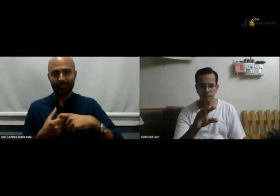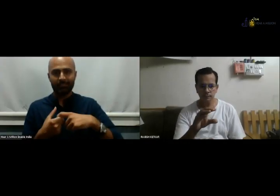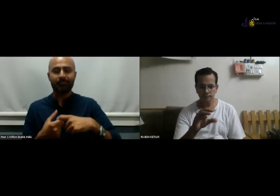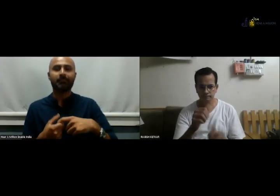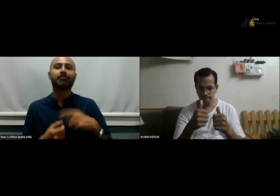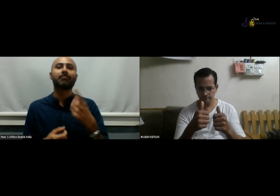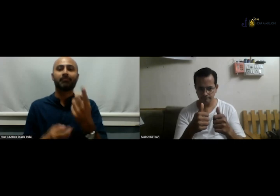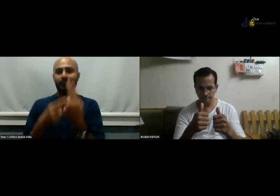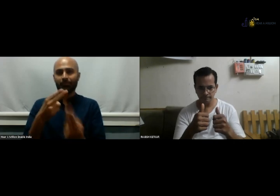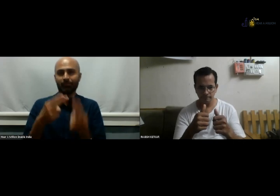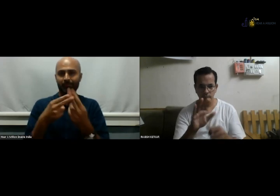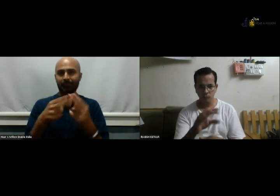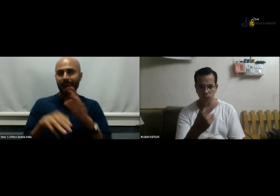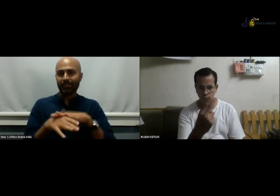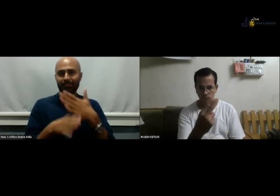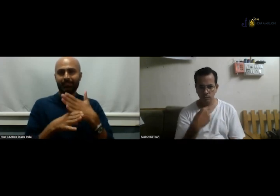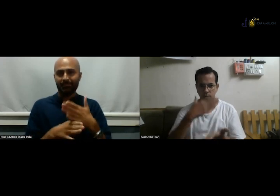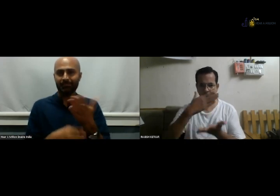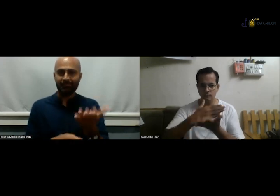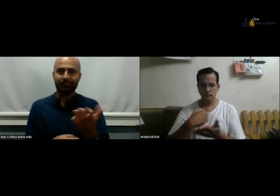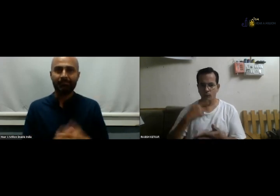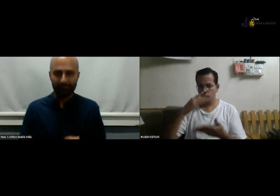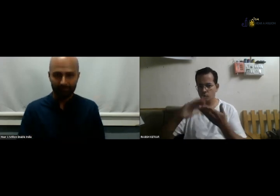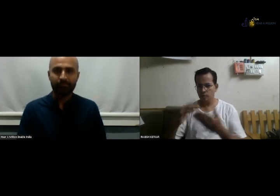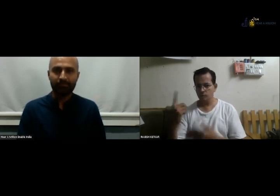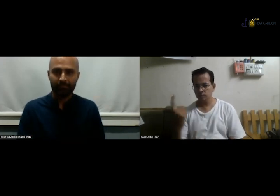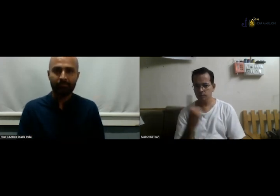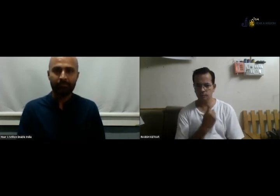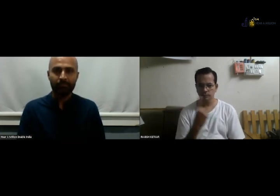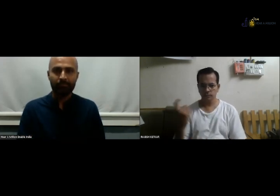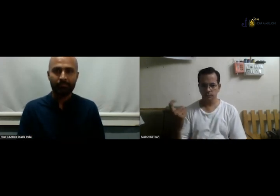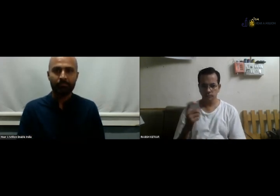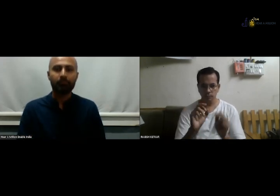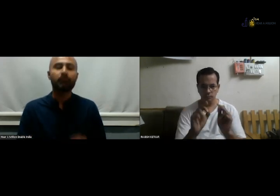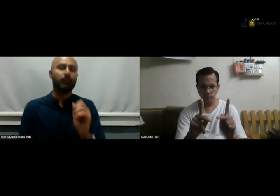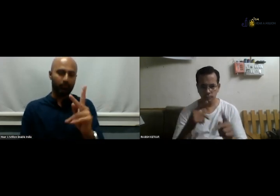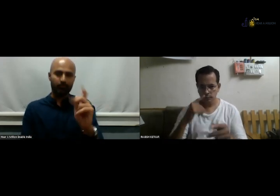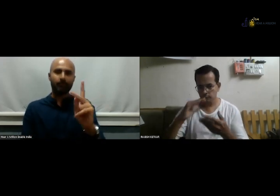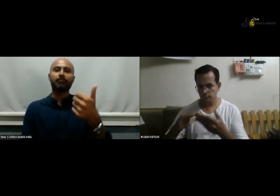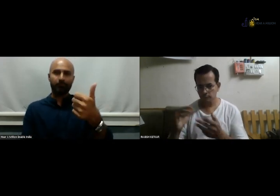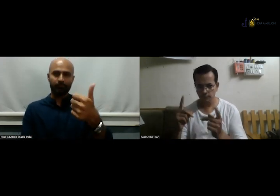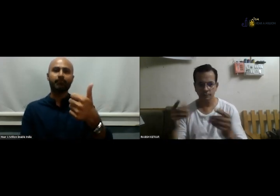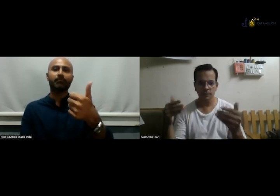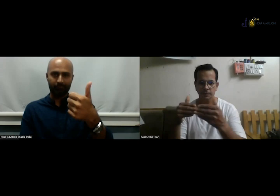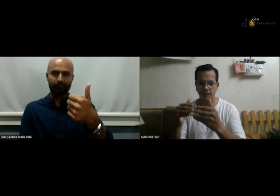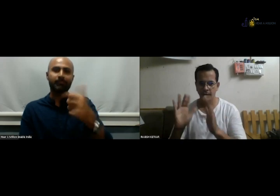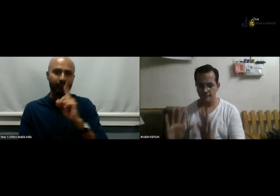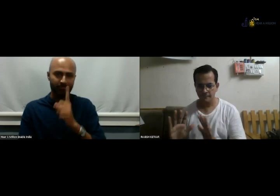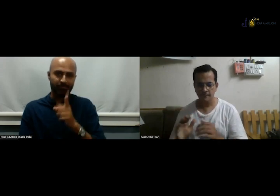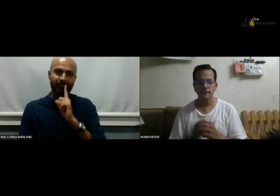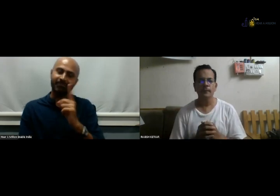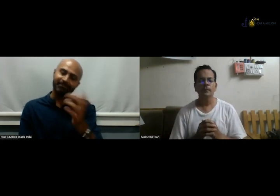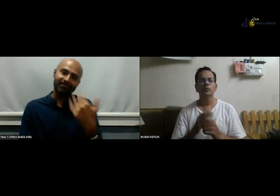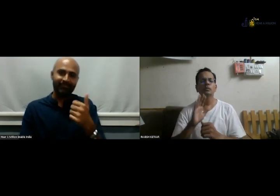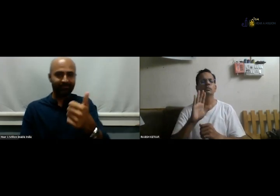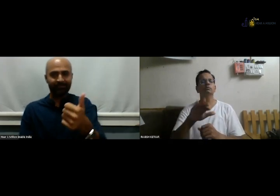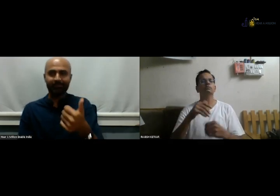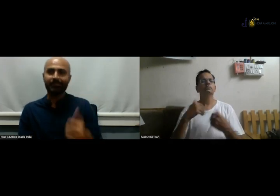Hello, Rajesh. So, Rajesh, you can share. So, my wife would like to come,